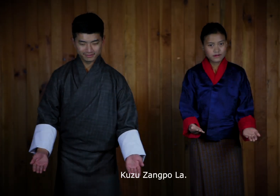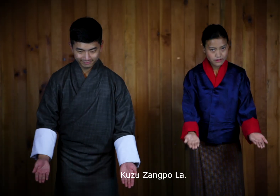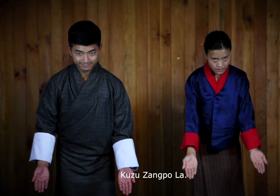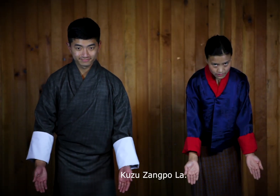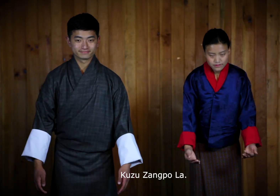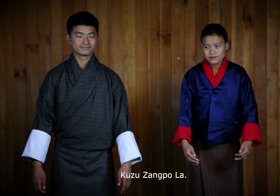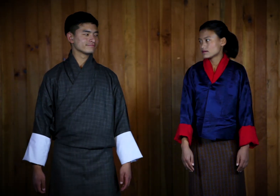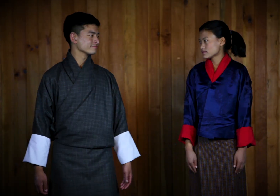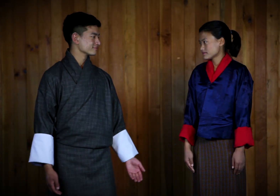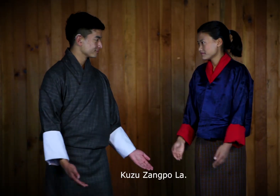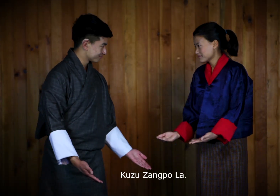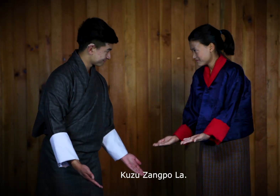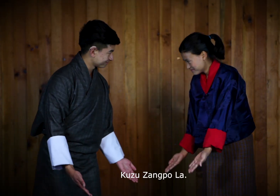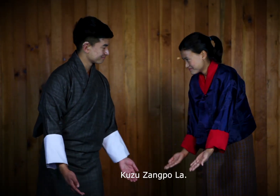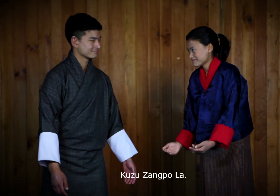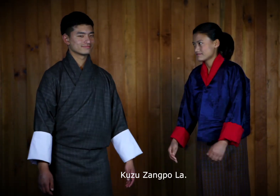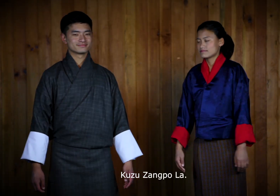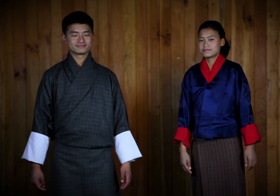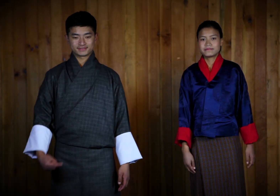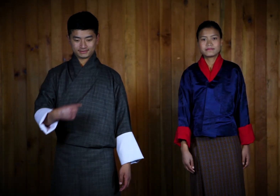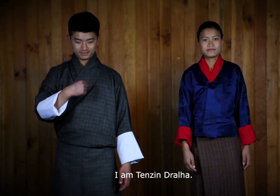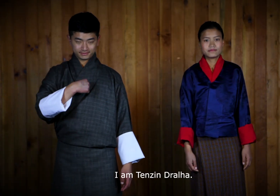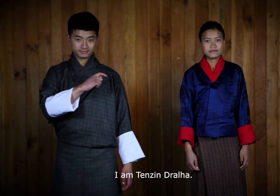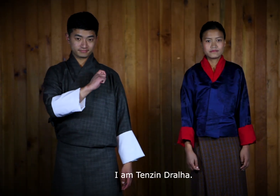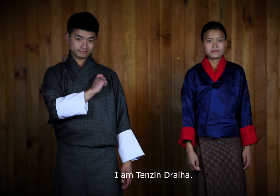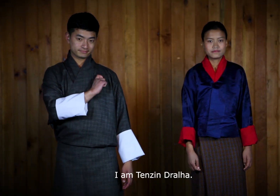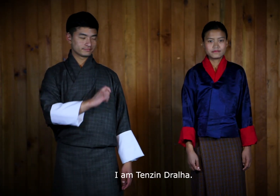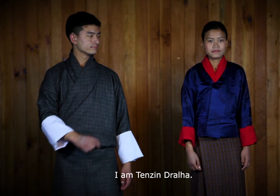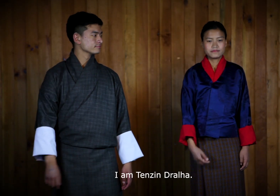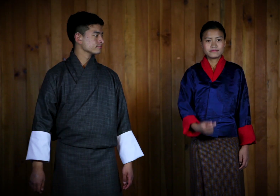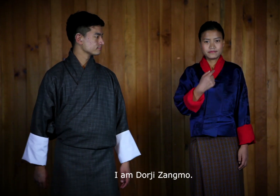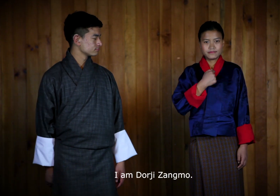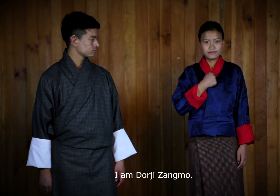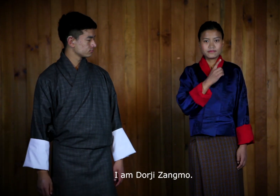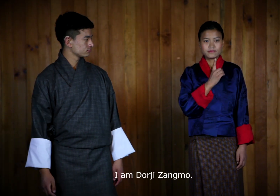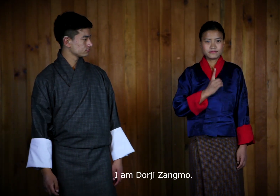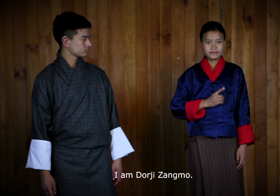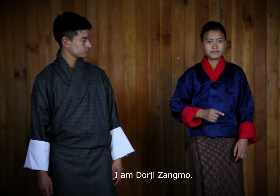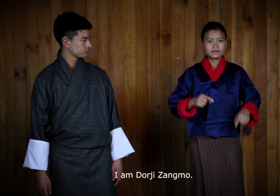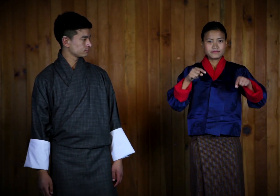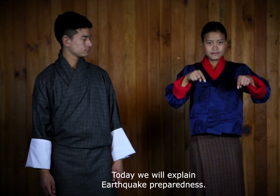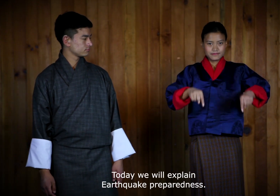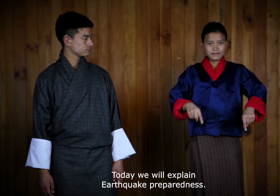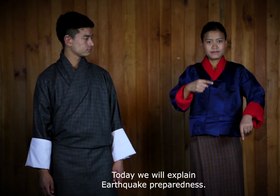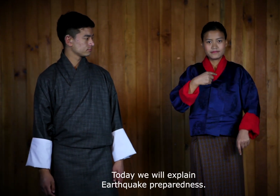Kuzu Zangpola. Kuzu Zangpola. I am Tenzin Drala. I am Dorji Zangmo. Today, we